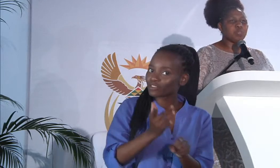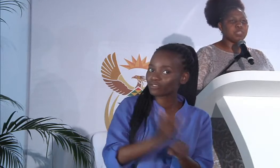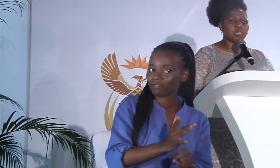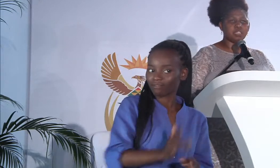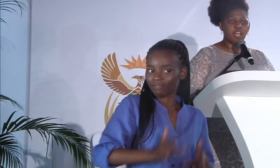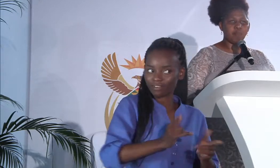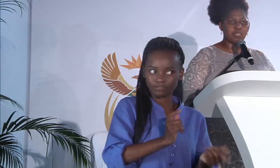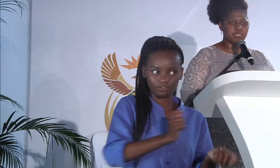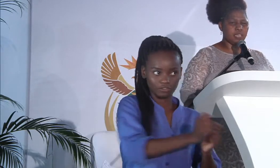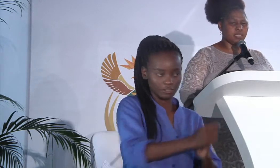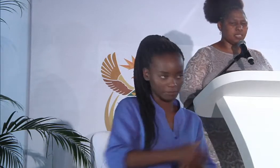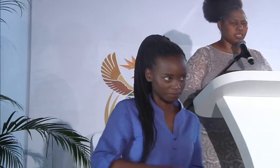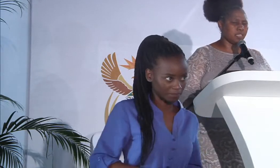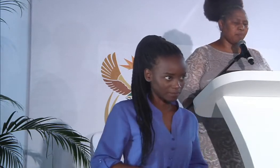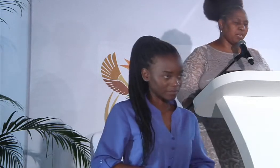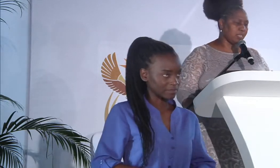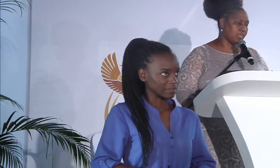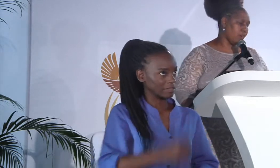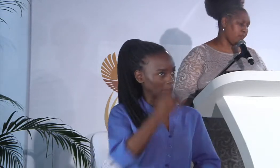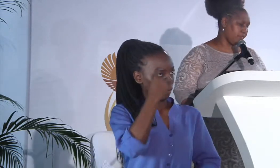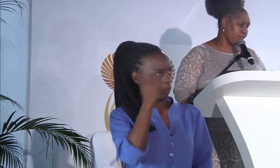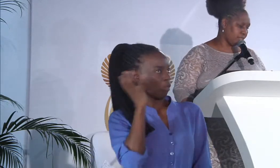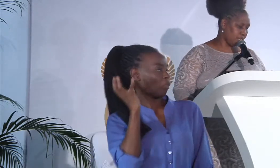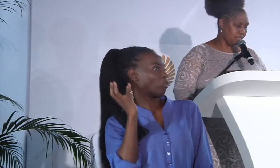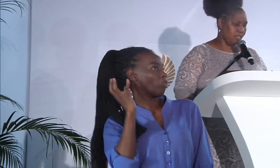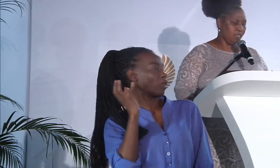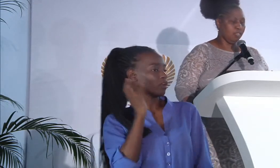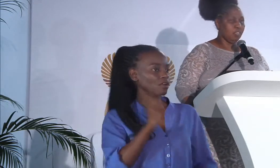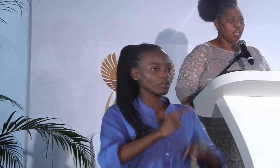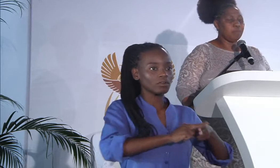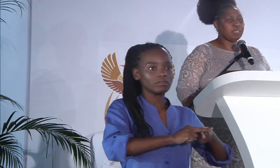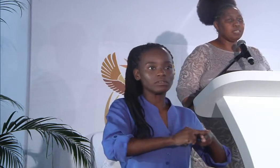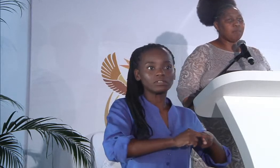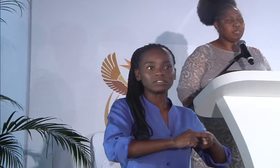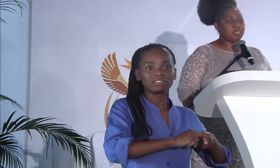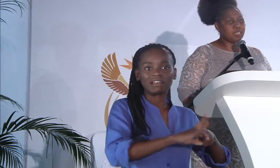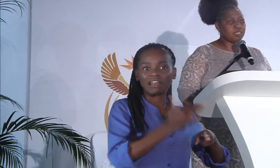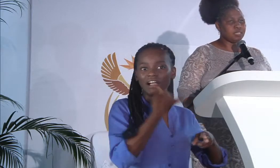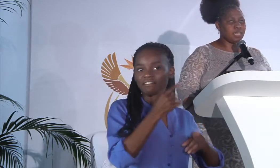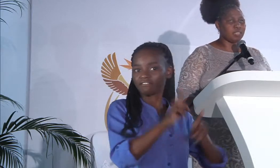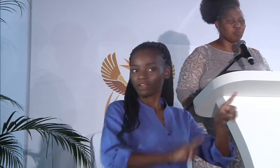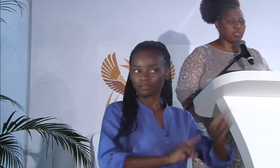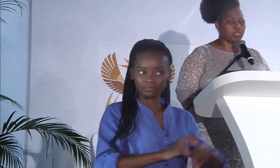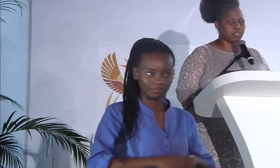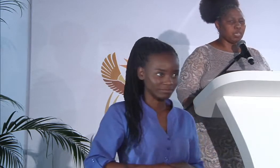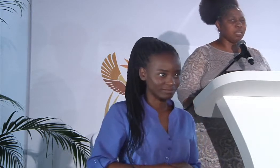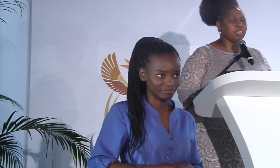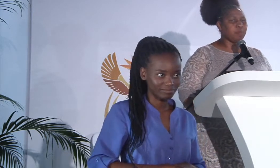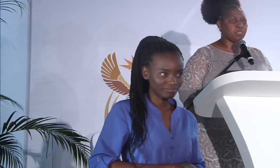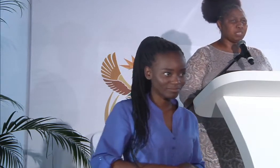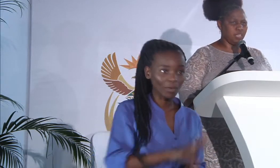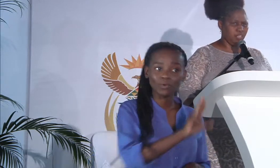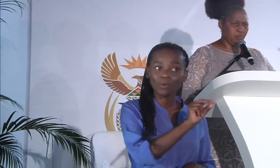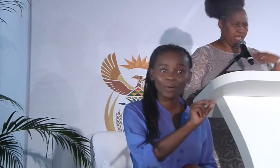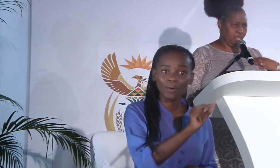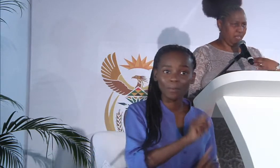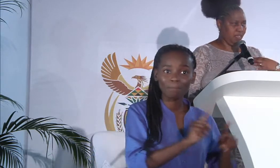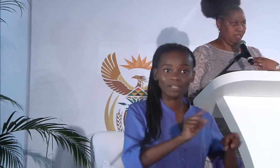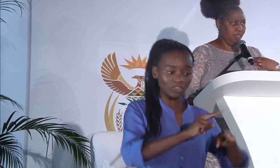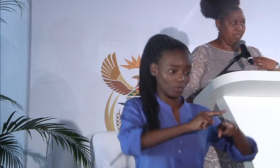we think rehabilitation is the panacea of everything. But rehabilitation starts with the inner person in